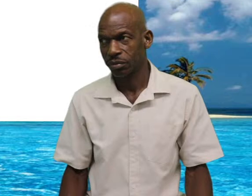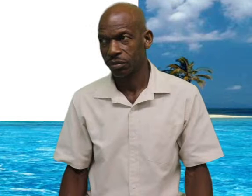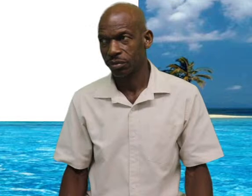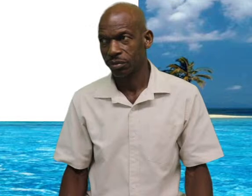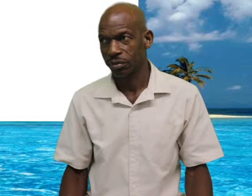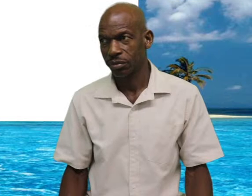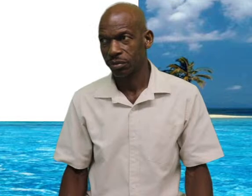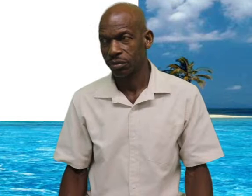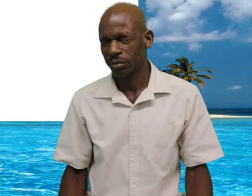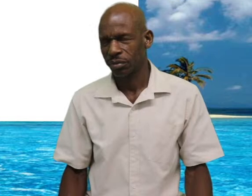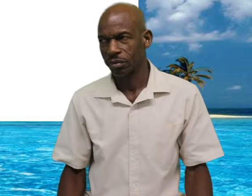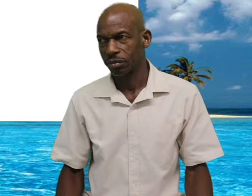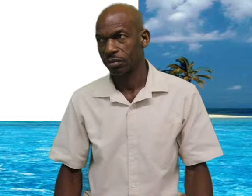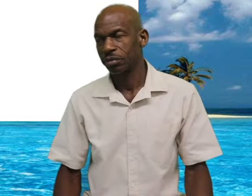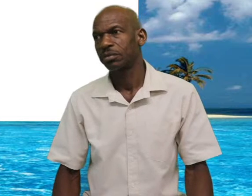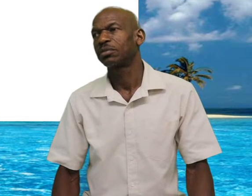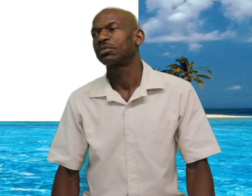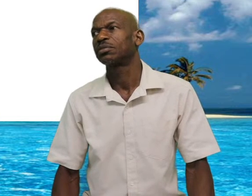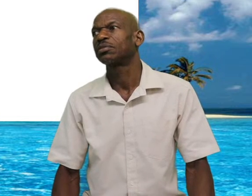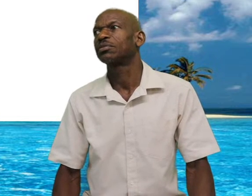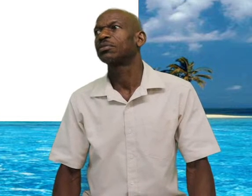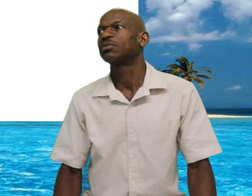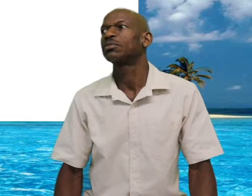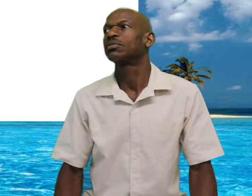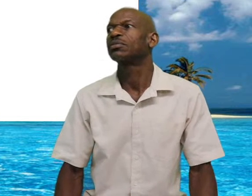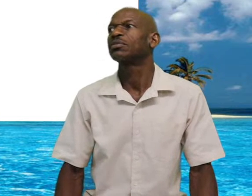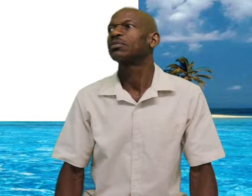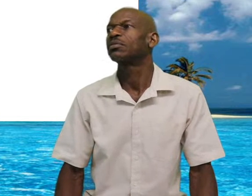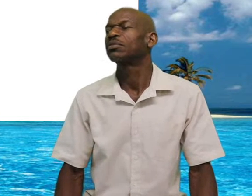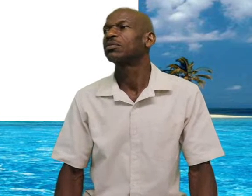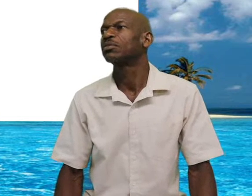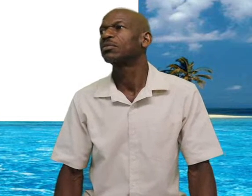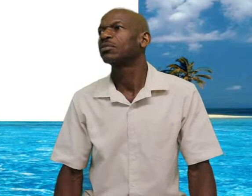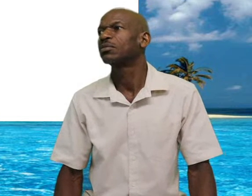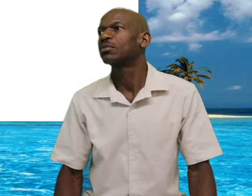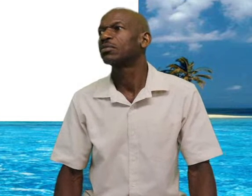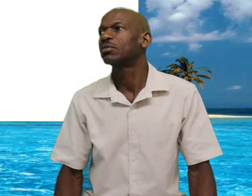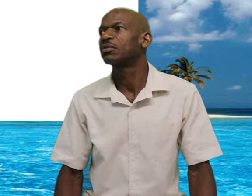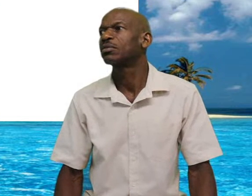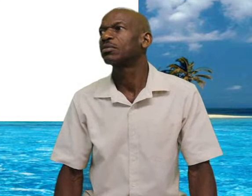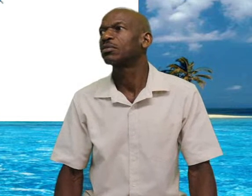windows. So we can have a window. So this is the window.